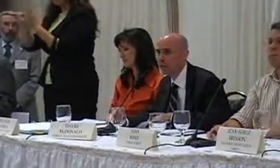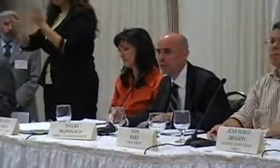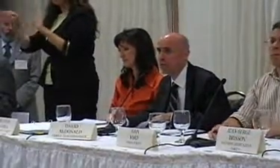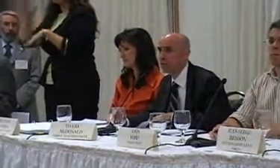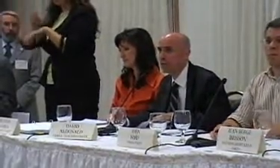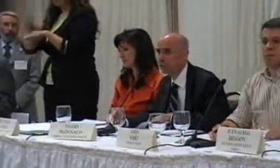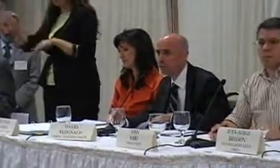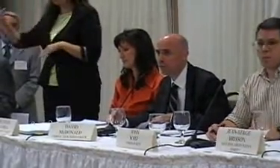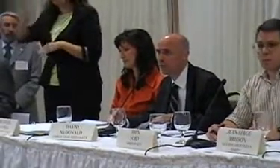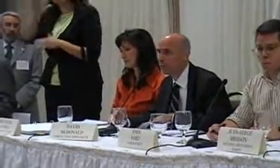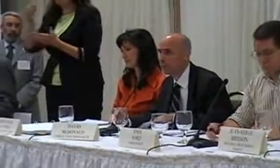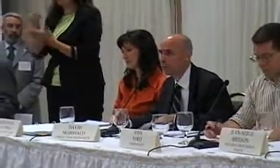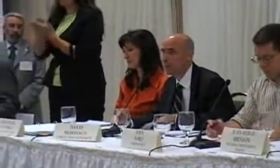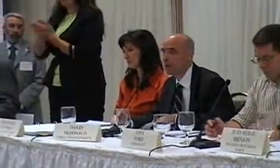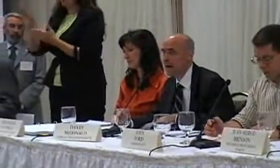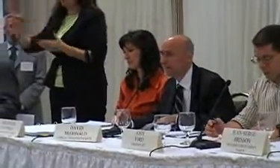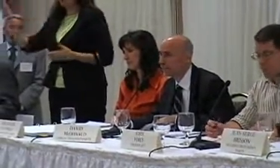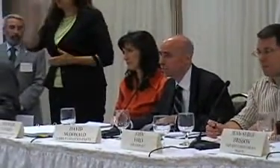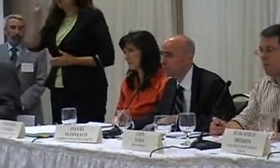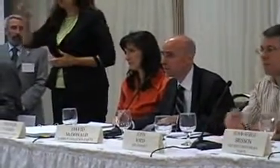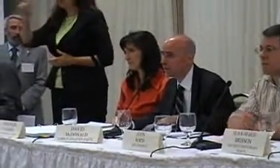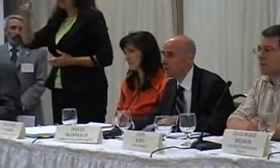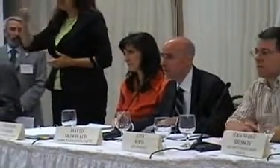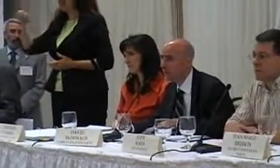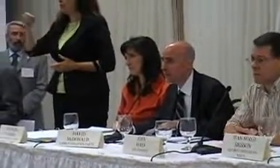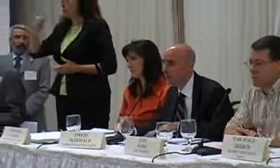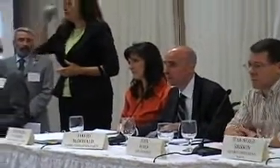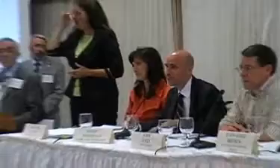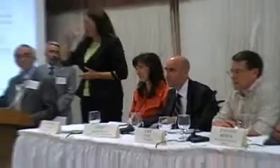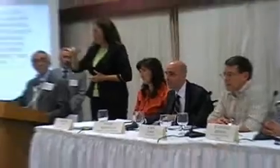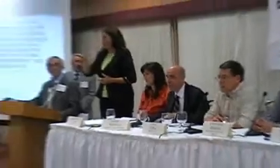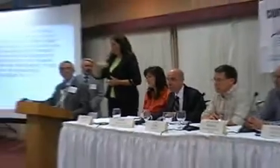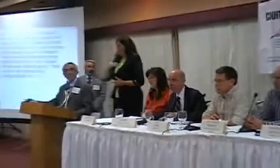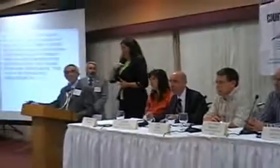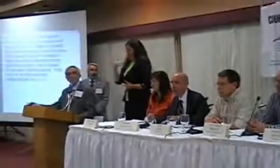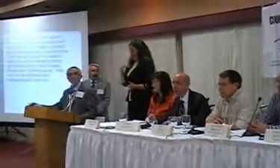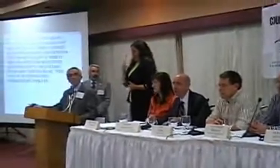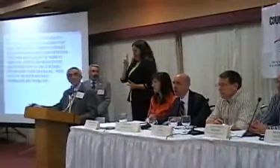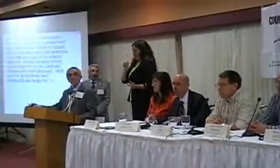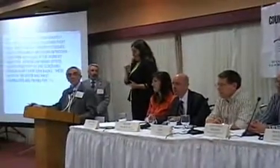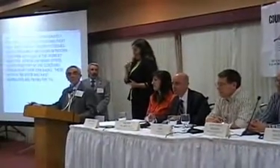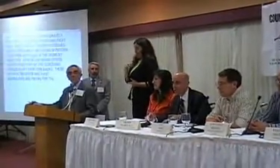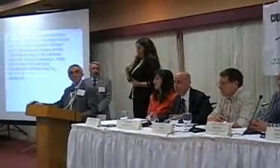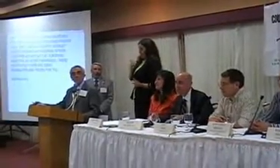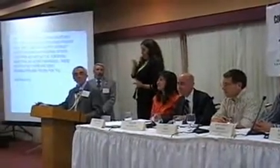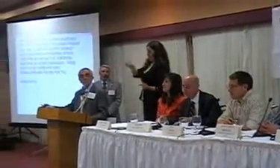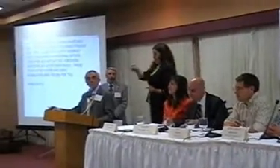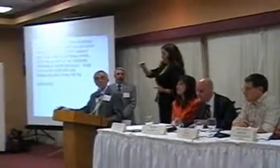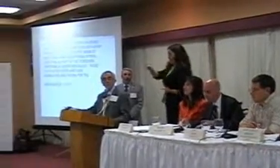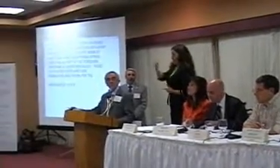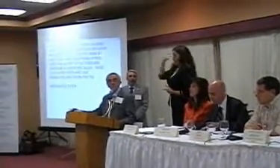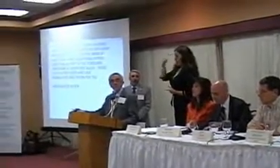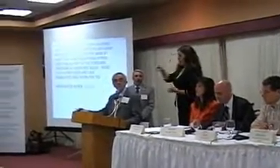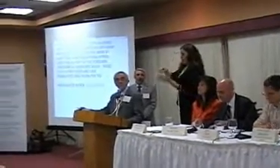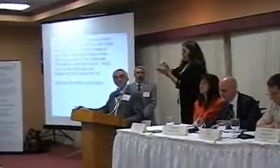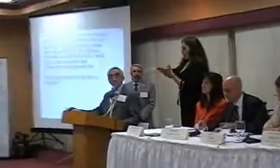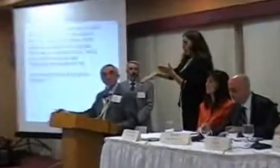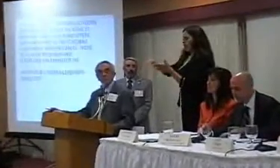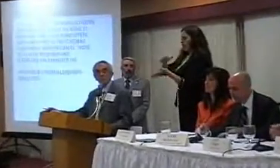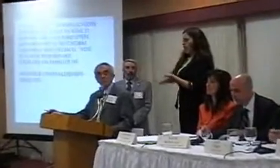taxpayers' backs. Those of us in the room who have disabilities are paying for the abortion of other children with